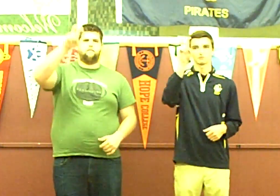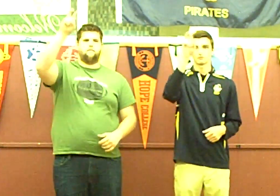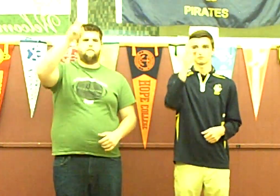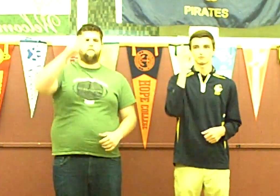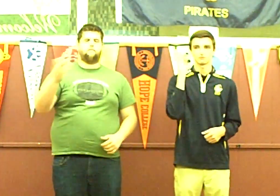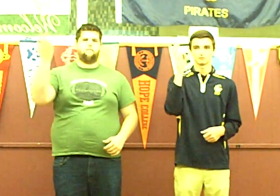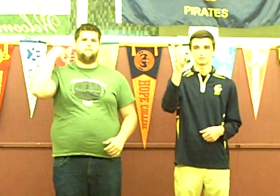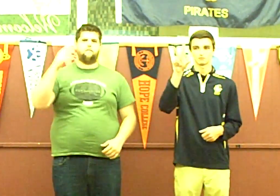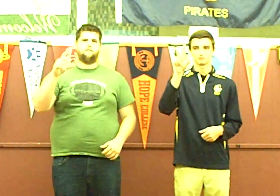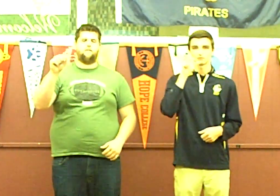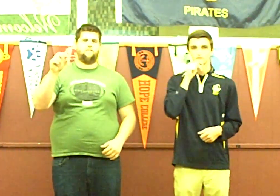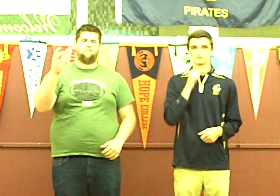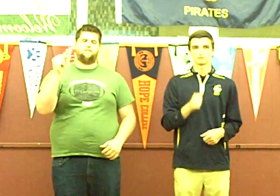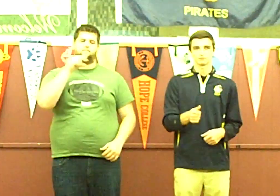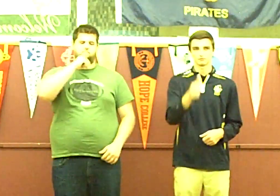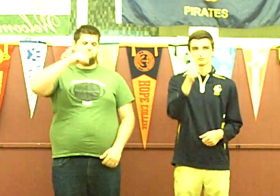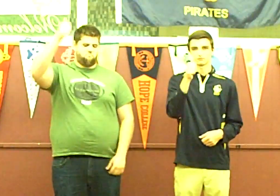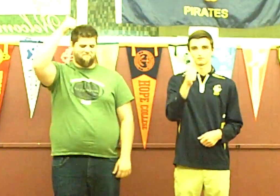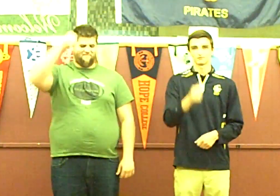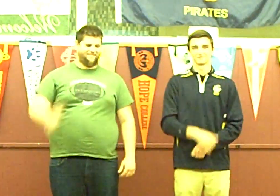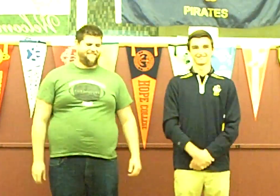in. Soon we'll be thirty years old.